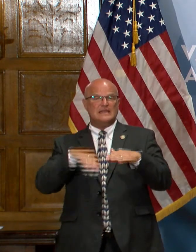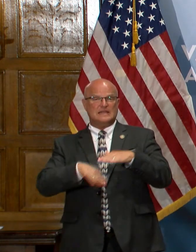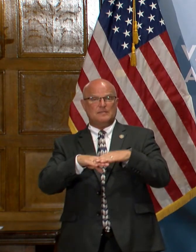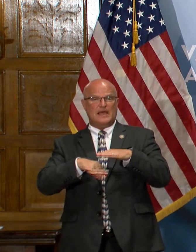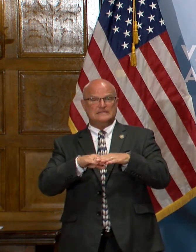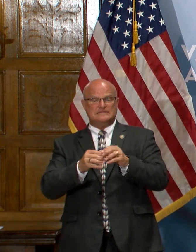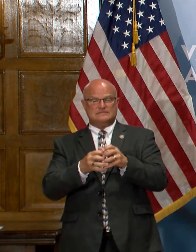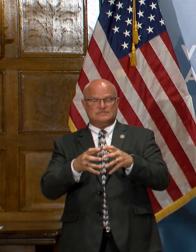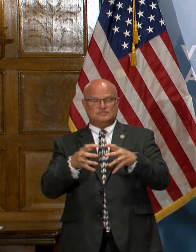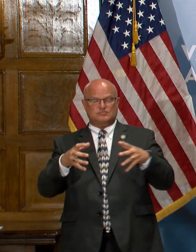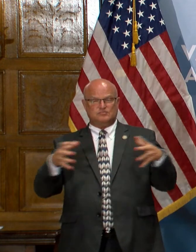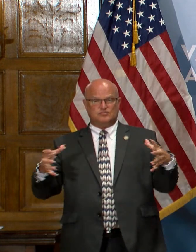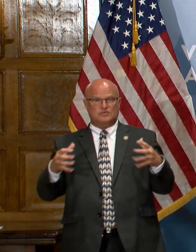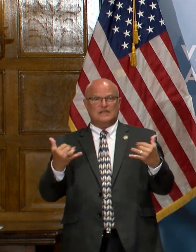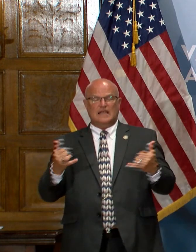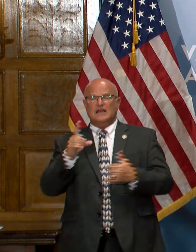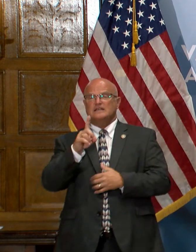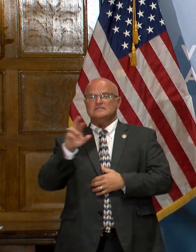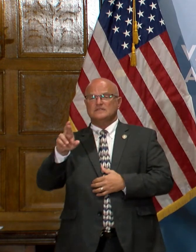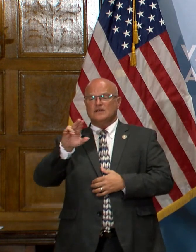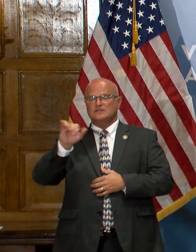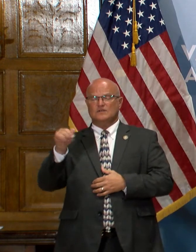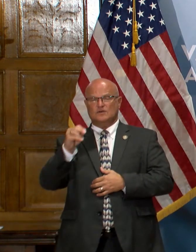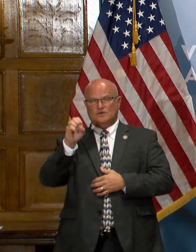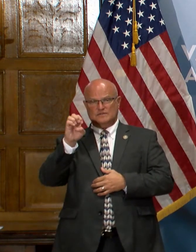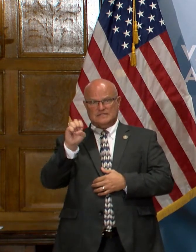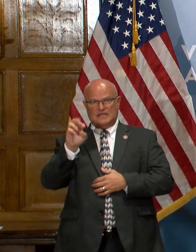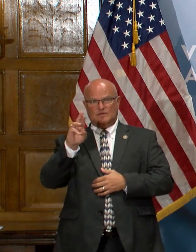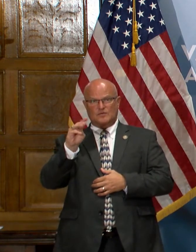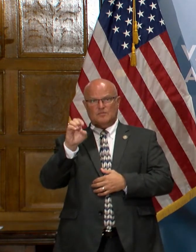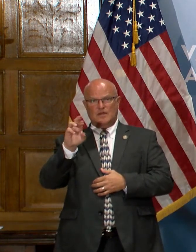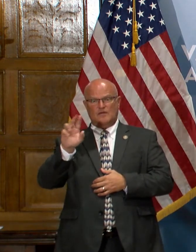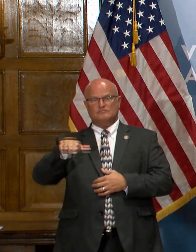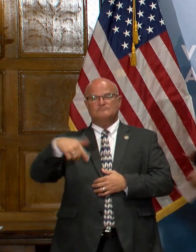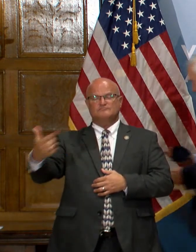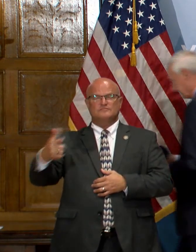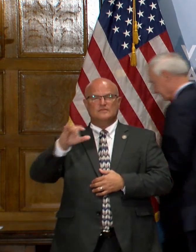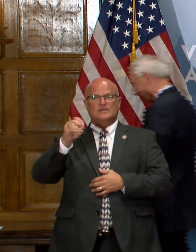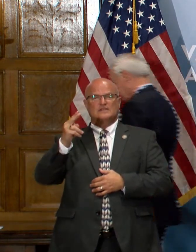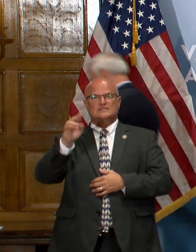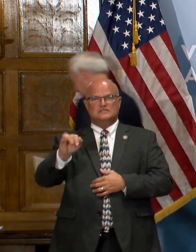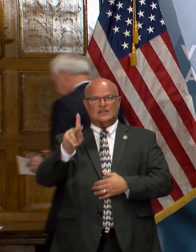capacity. And with that, Dr. Romero, followed by Secretary Key.